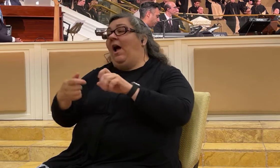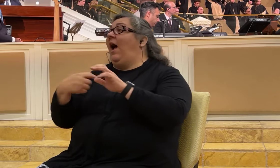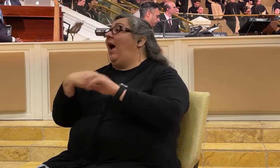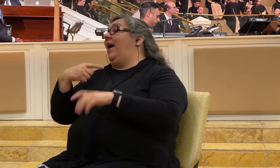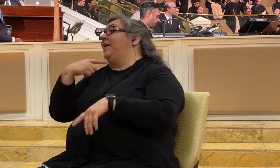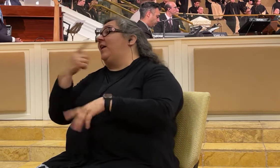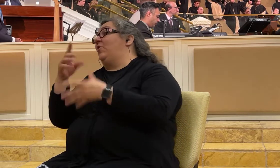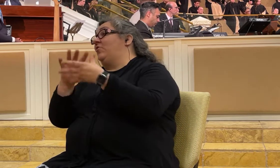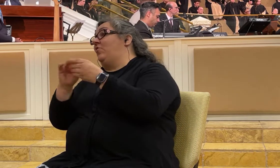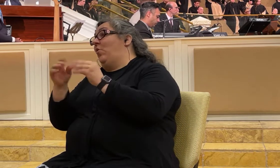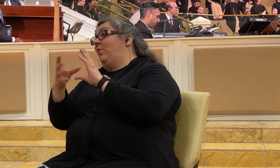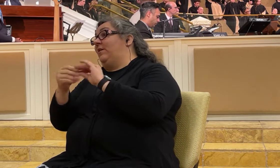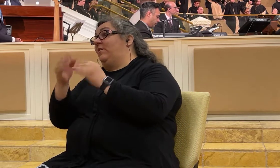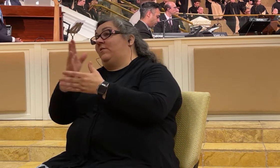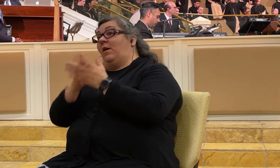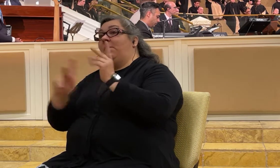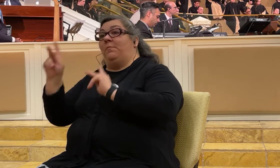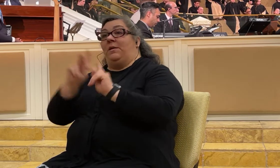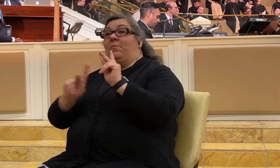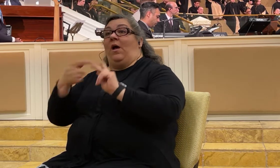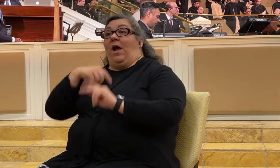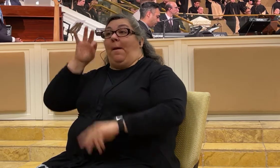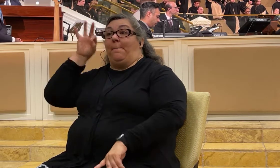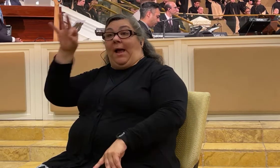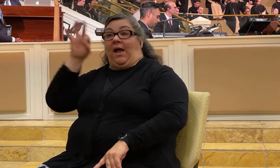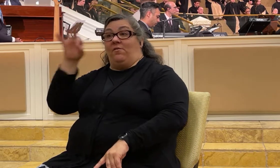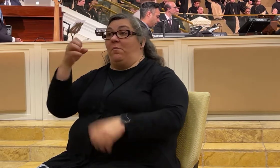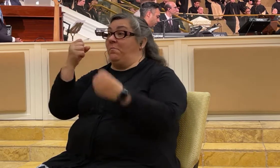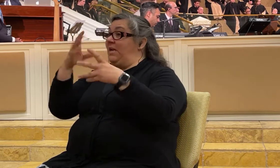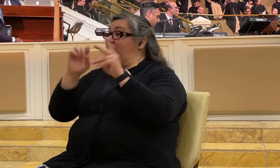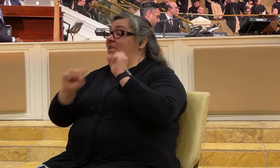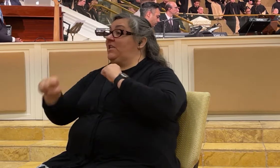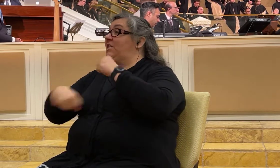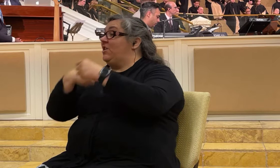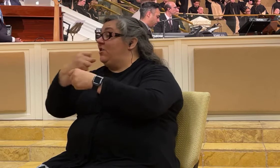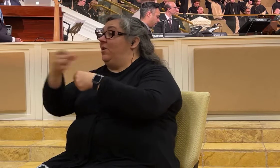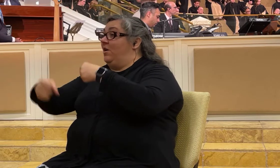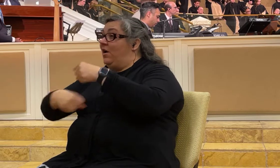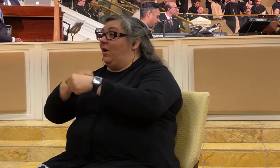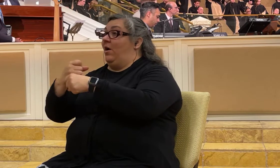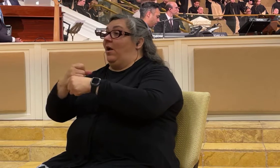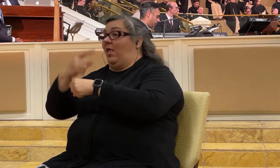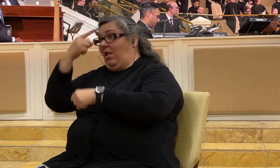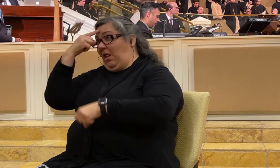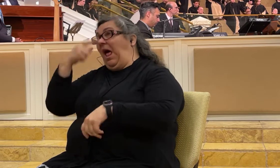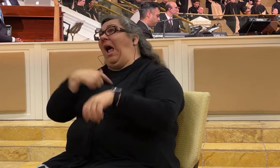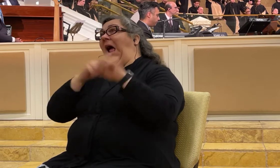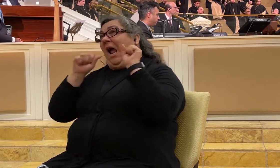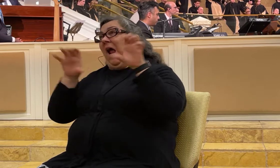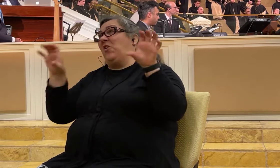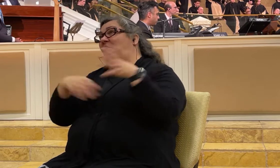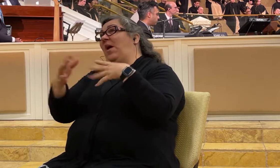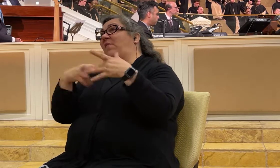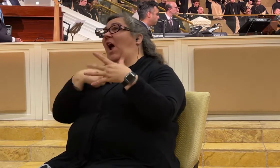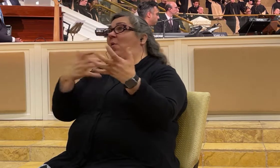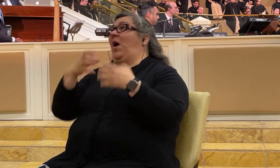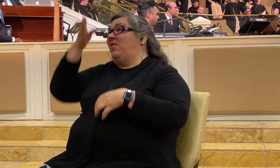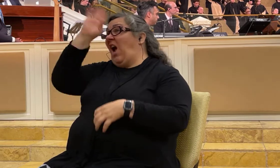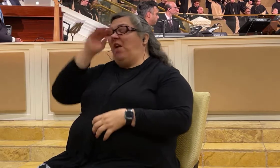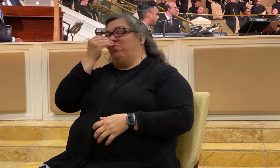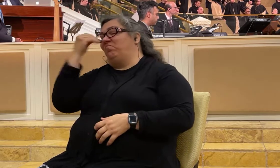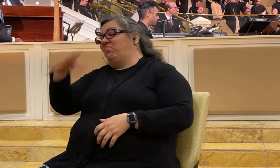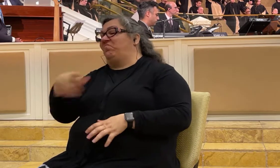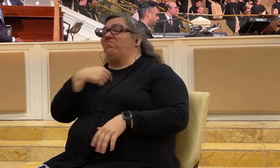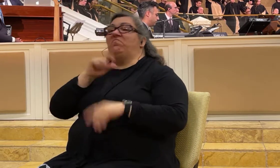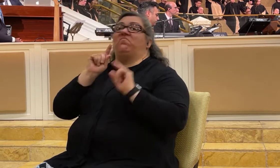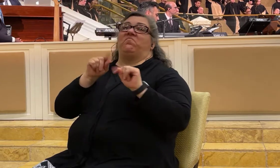I've pastored through the years that they just thought they could just do what they wanted to, that God didn't care, that